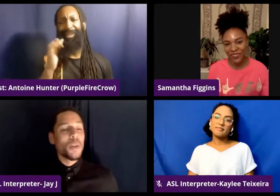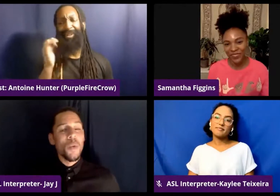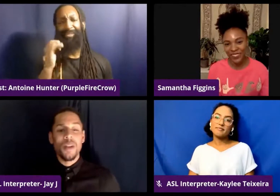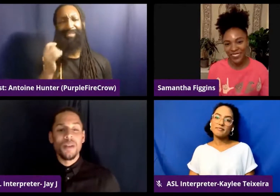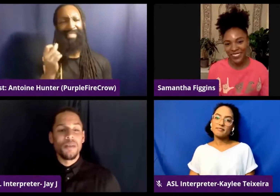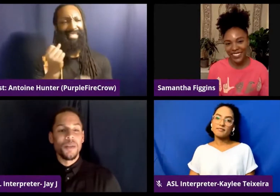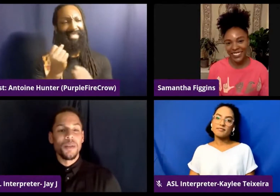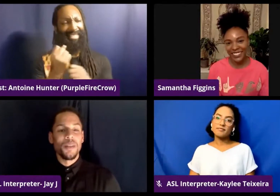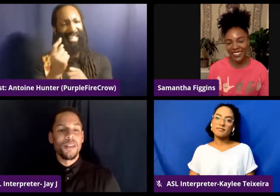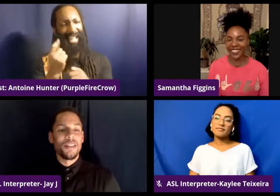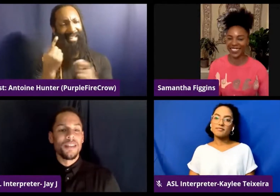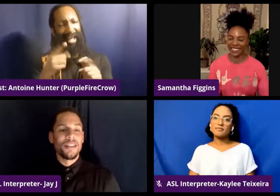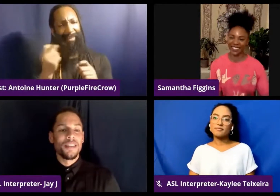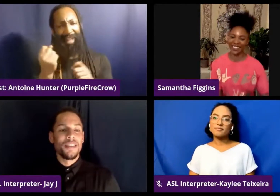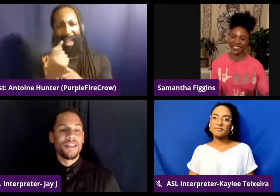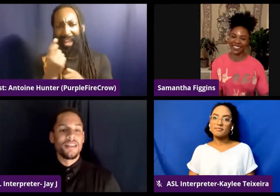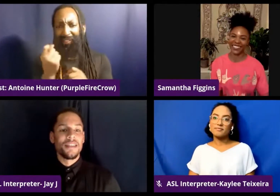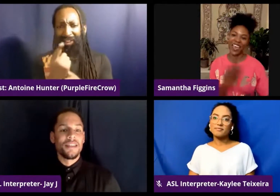Yes, we welcome you.